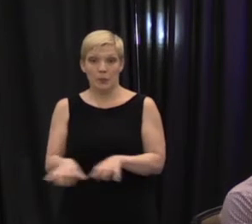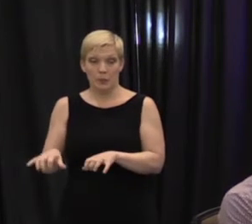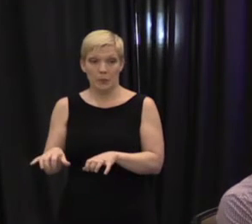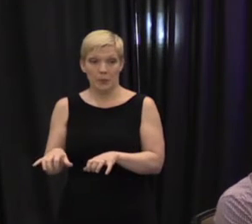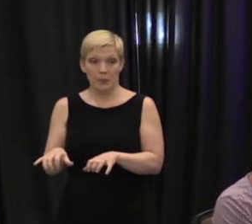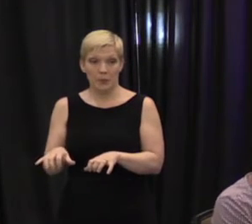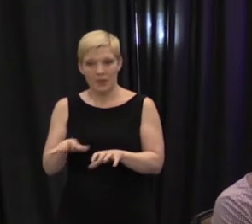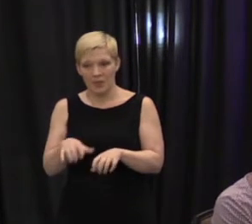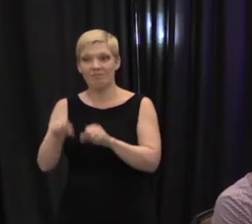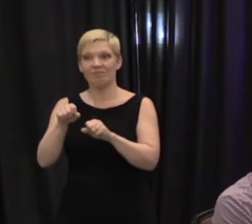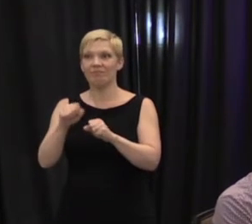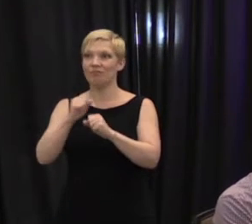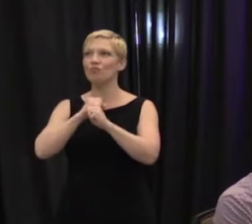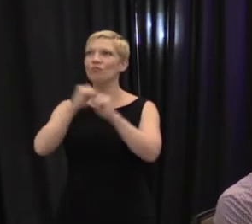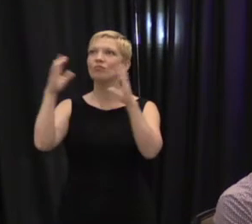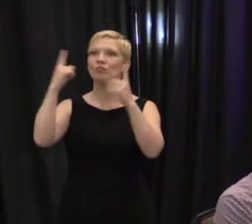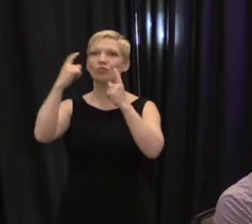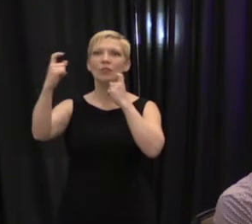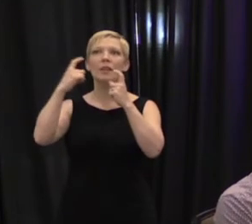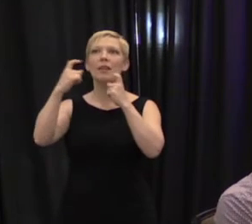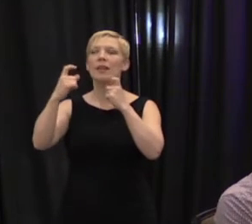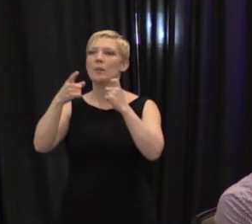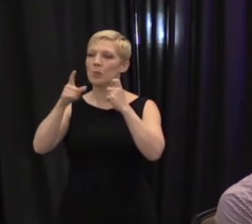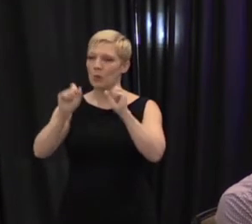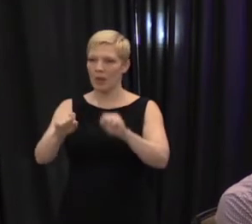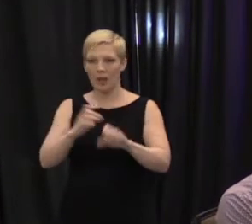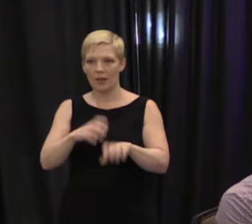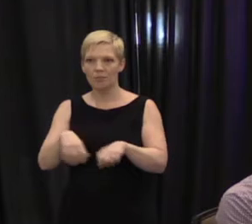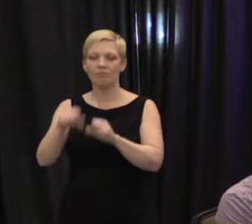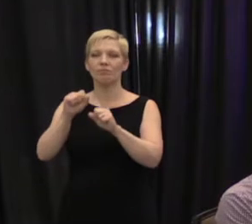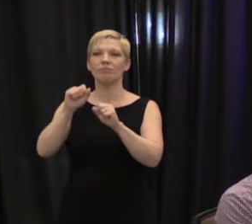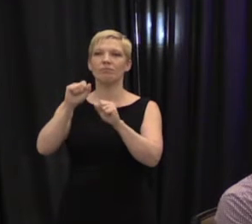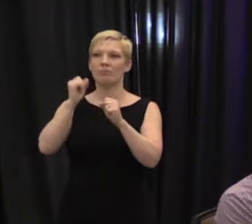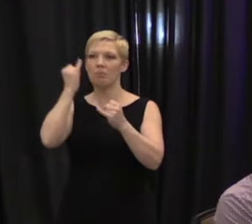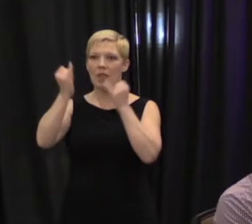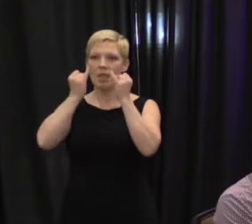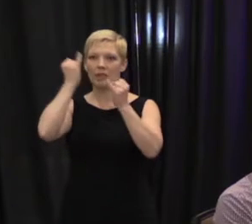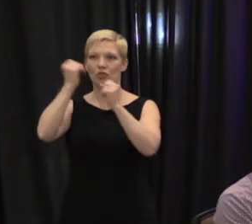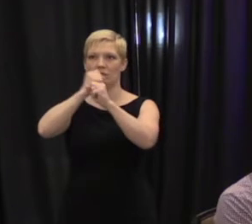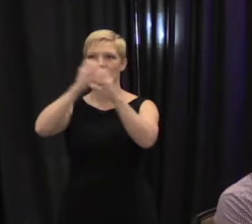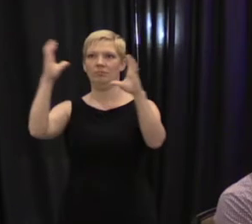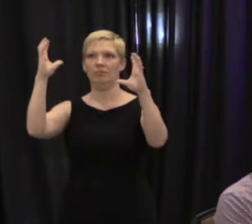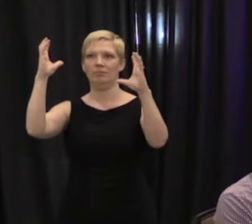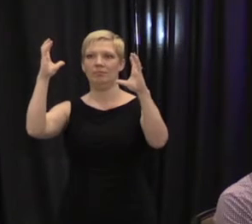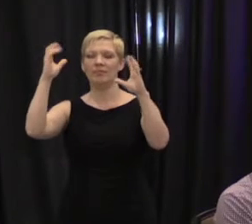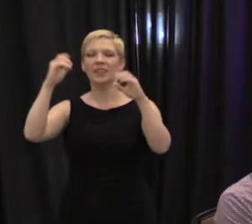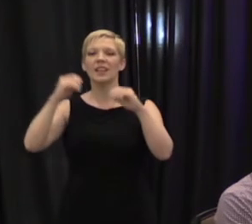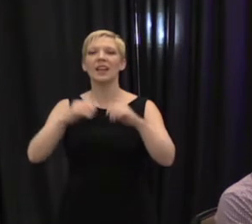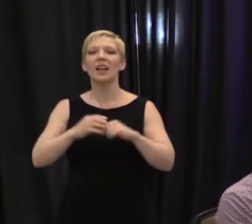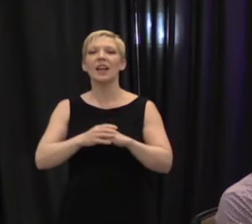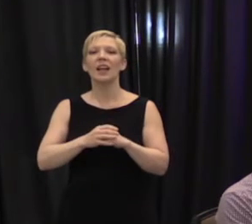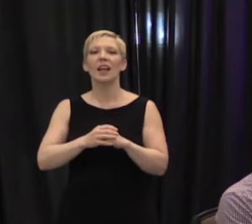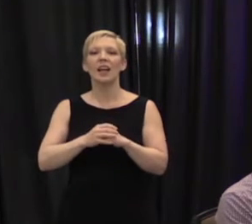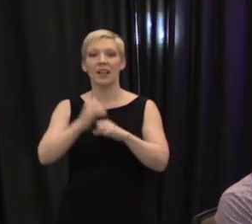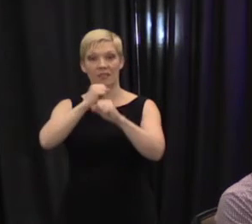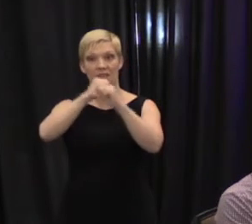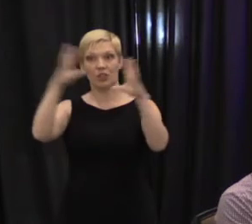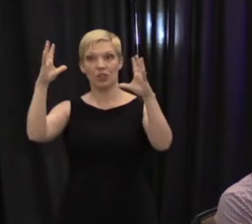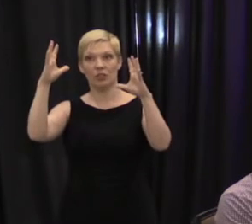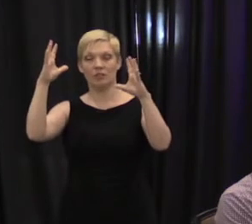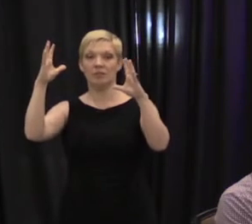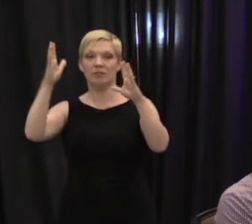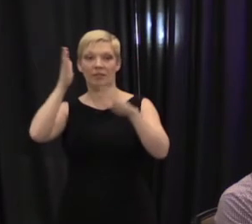You can dream. You can imagine. You can envision a